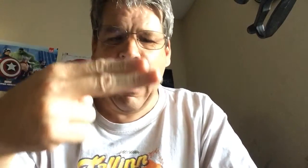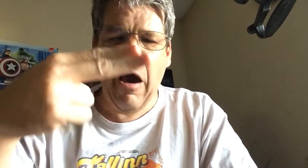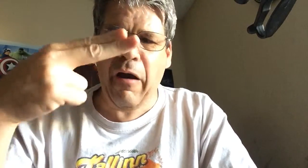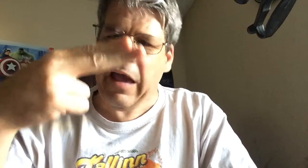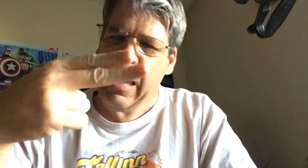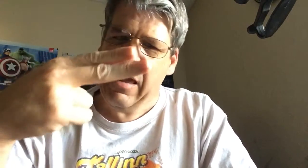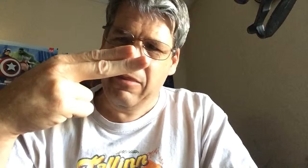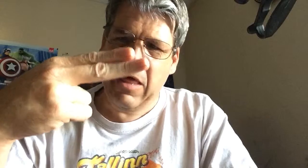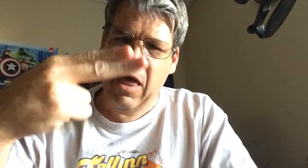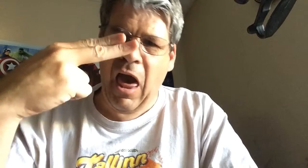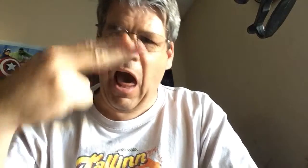Okay? The,